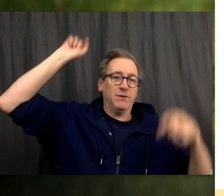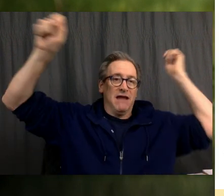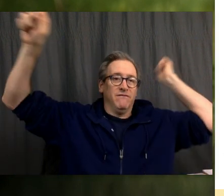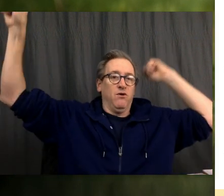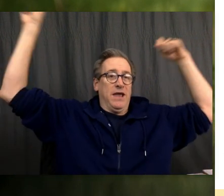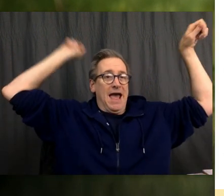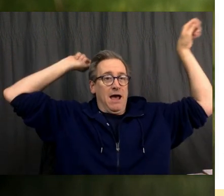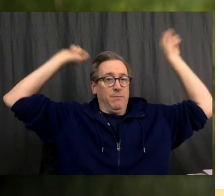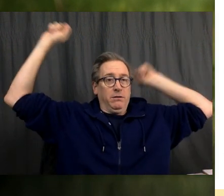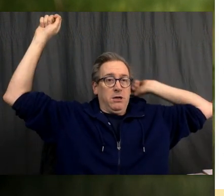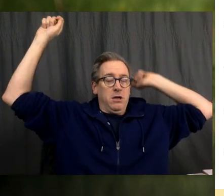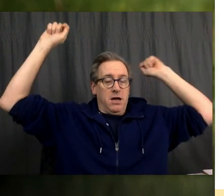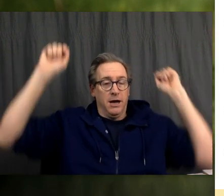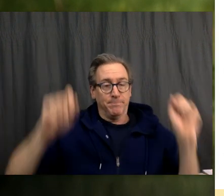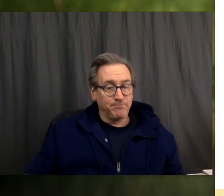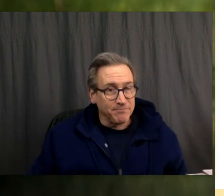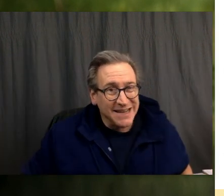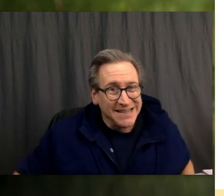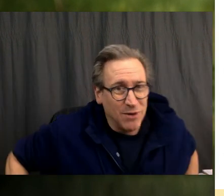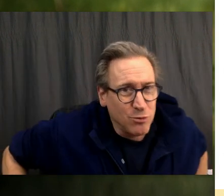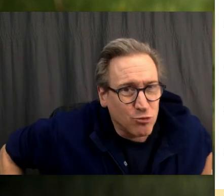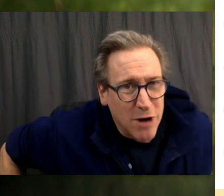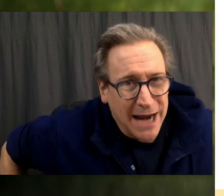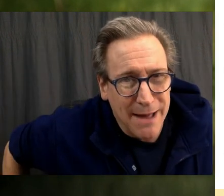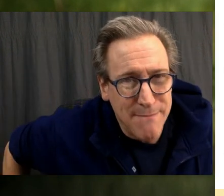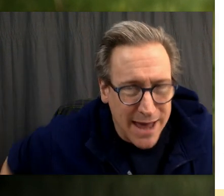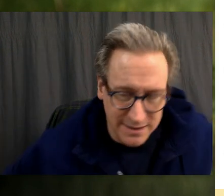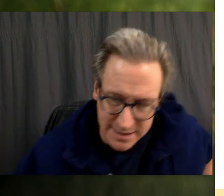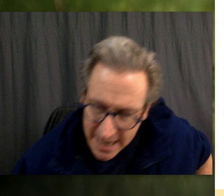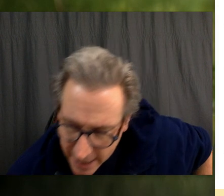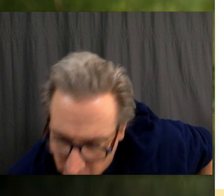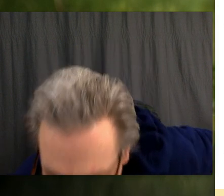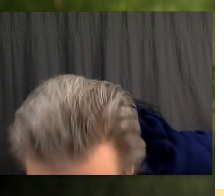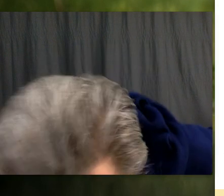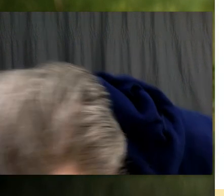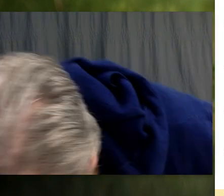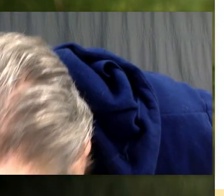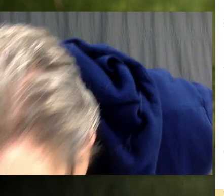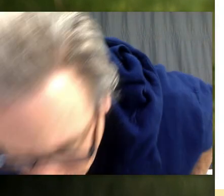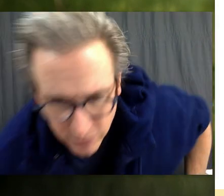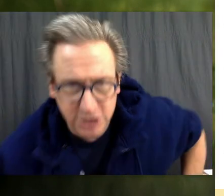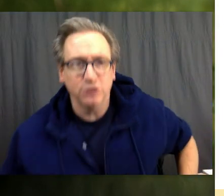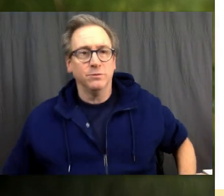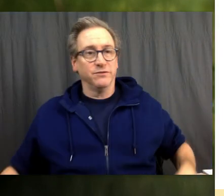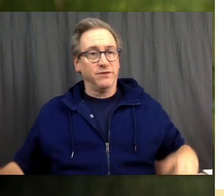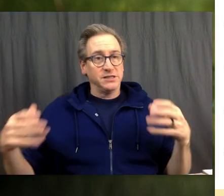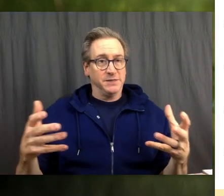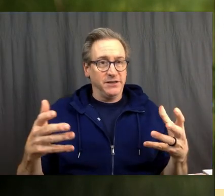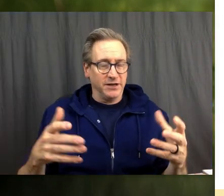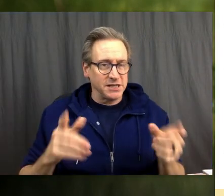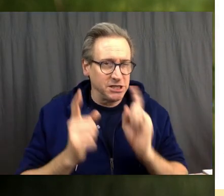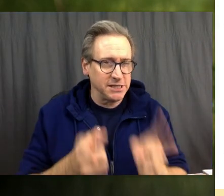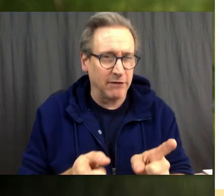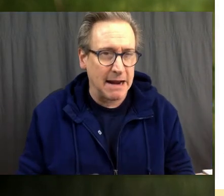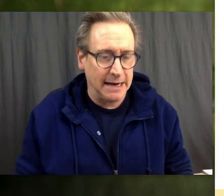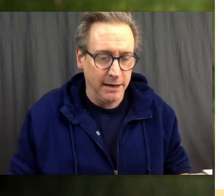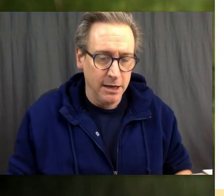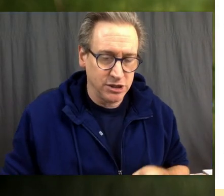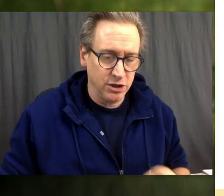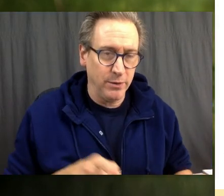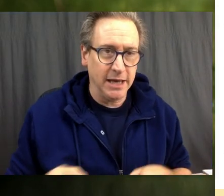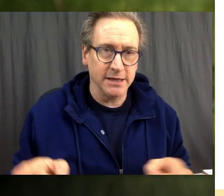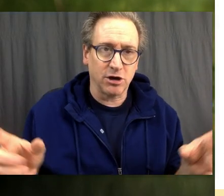I would add vocab. So I would recommend taking a look on YouTube to find specifics and just get